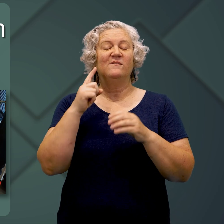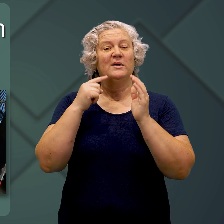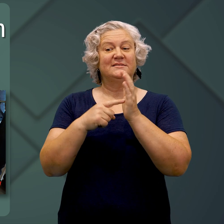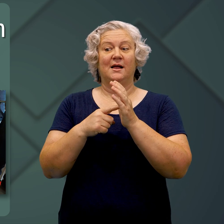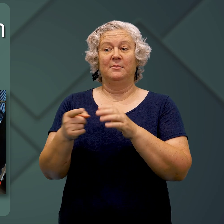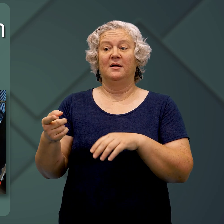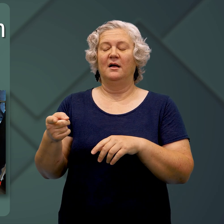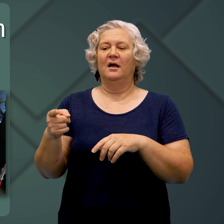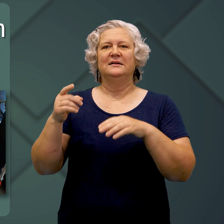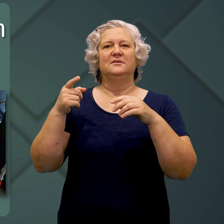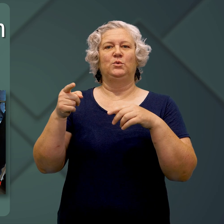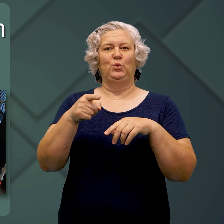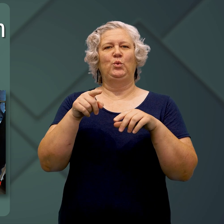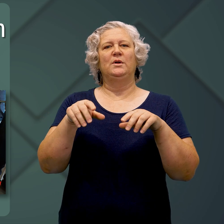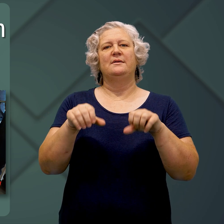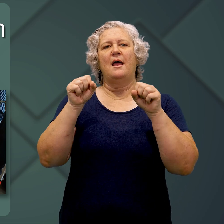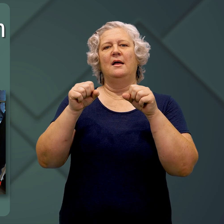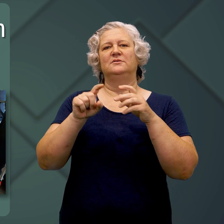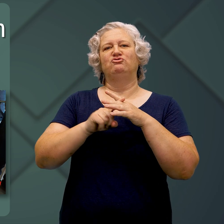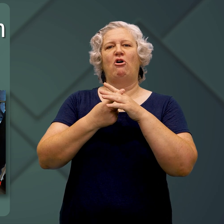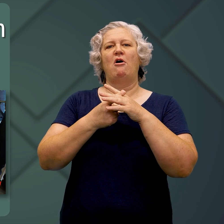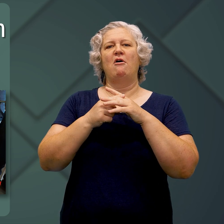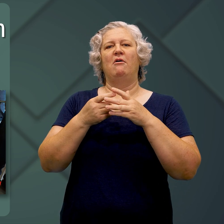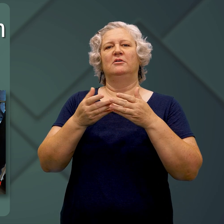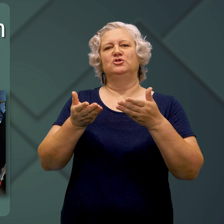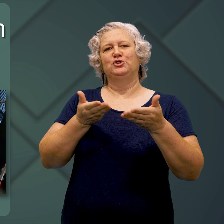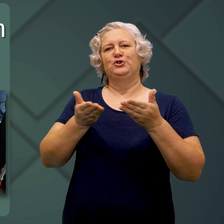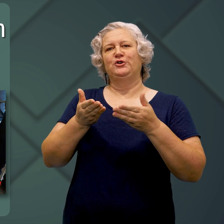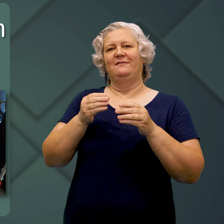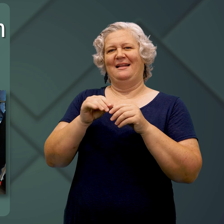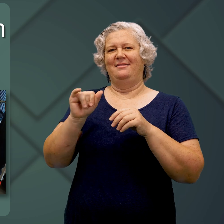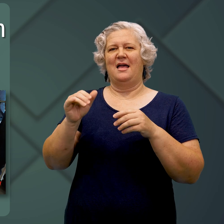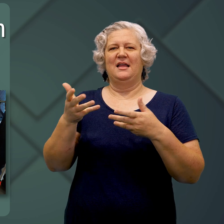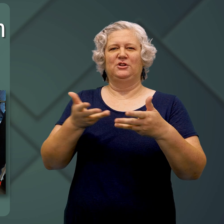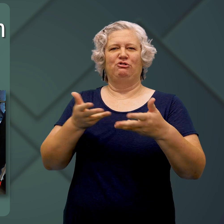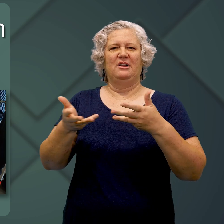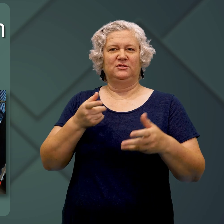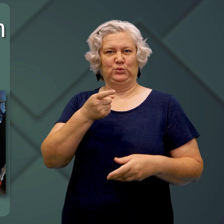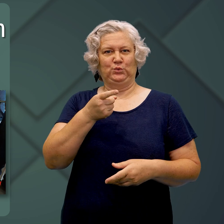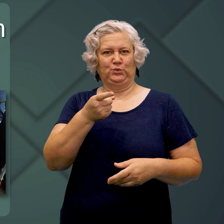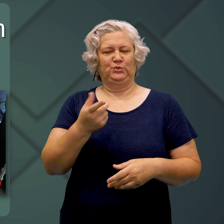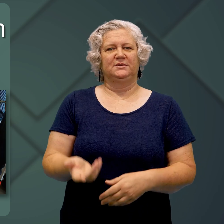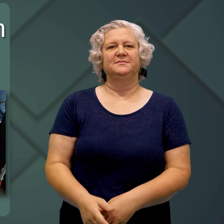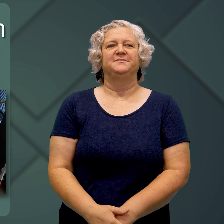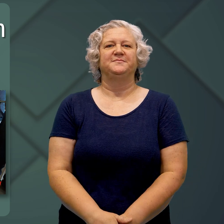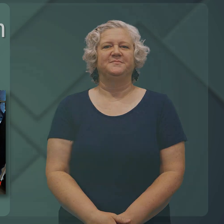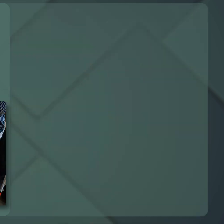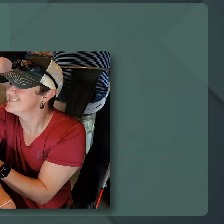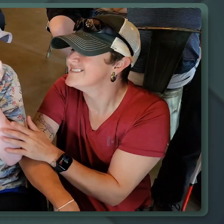For example, if you're the interaction partner, take the lead and take a serve for a bit.